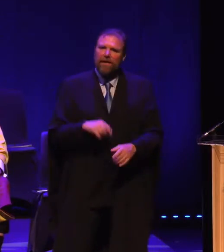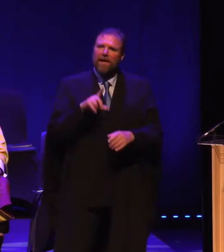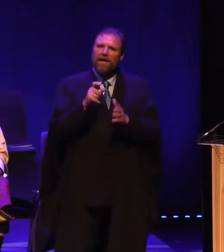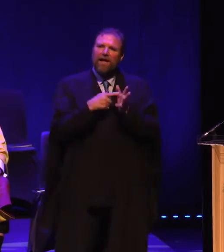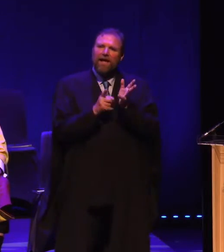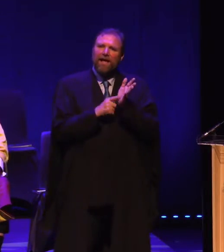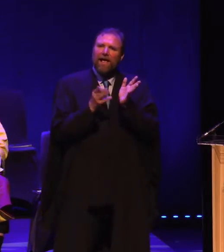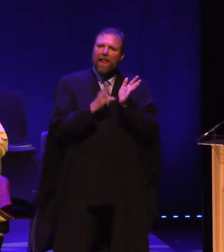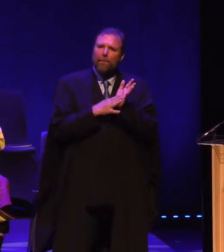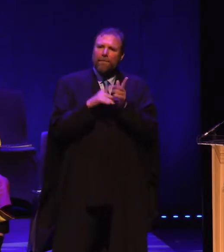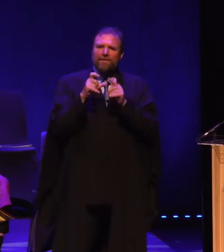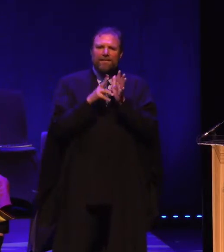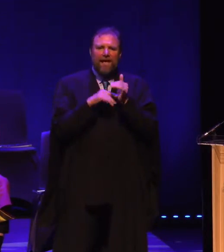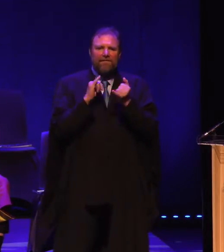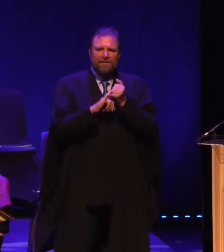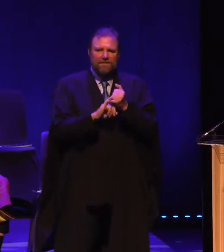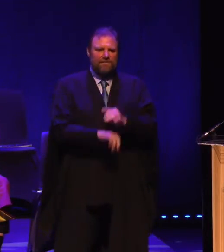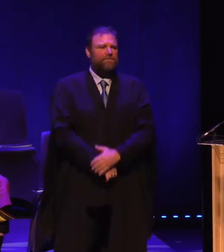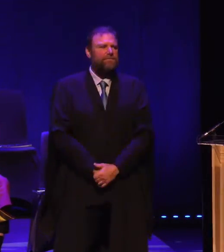Callan Davis.